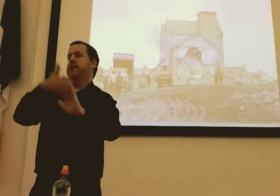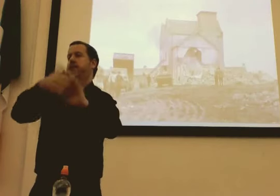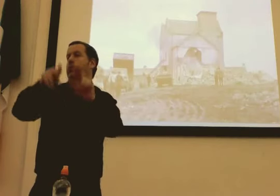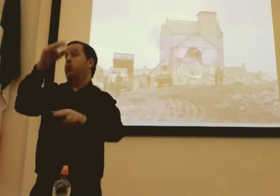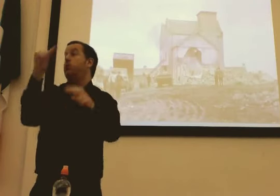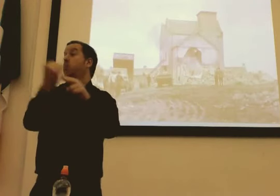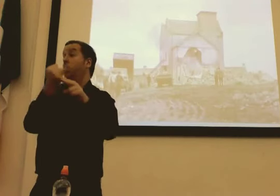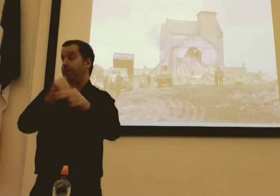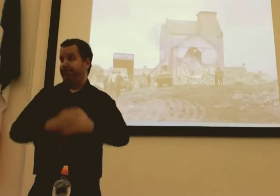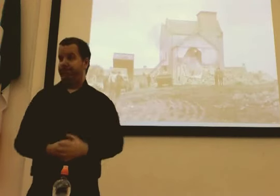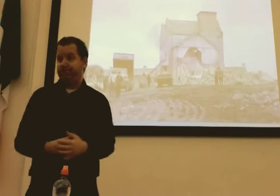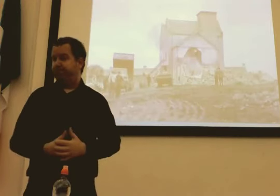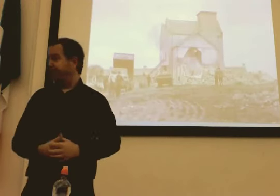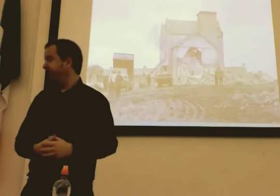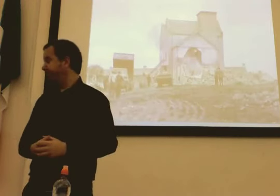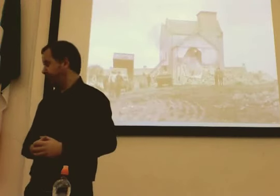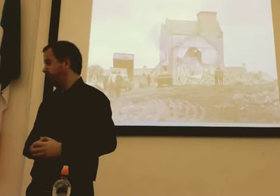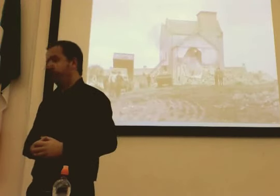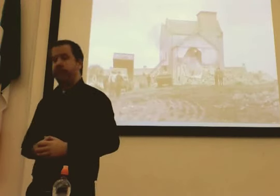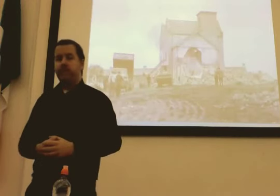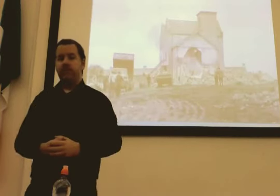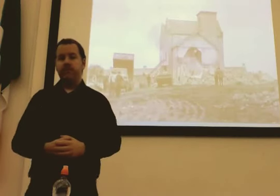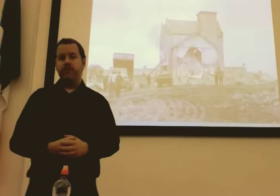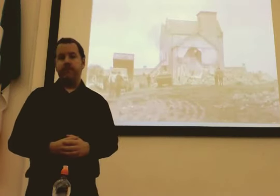where the bulldozer demolished any remnants of it.